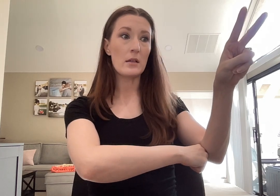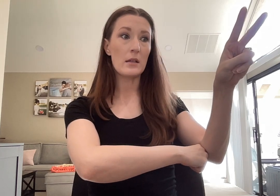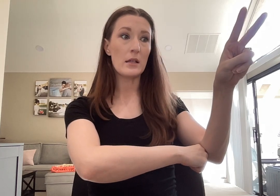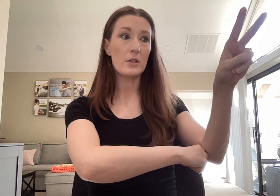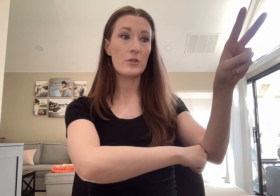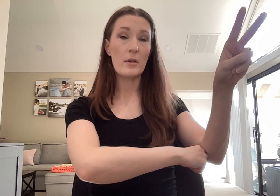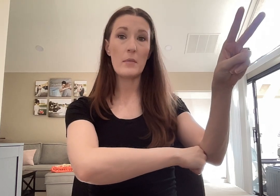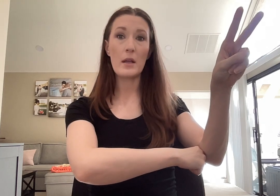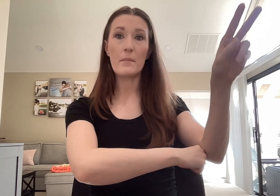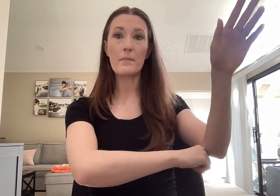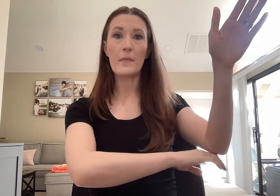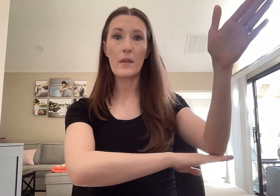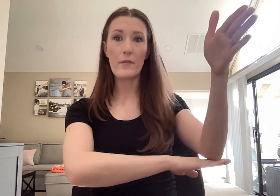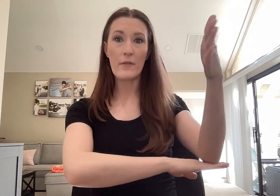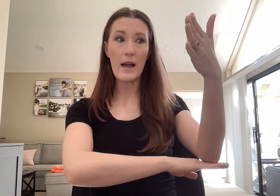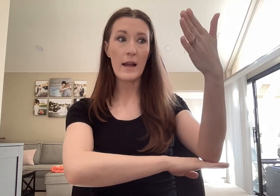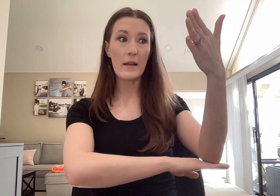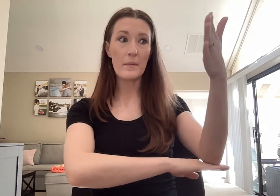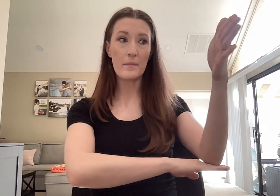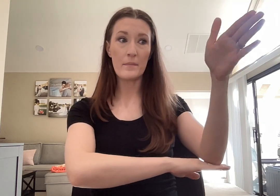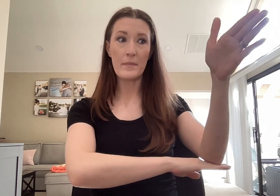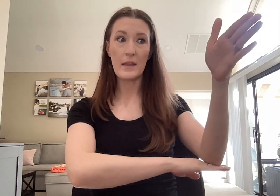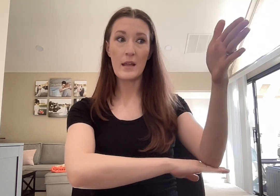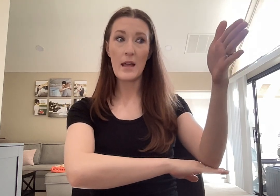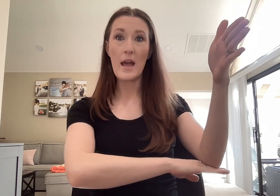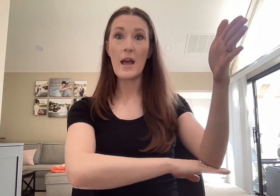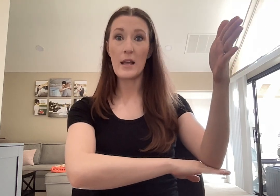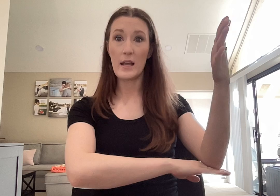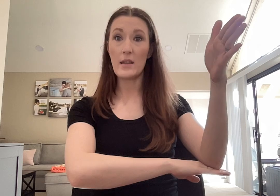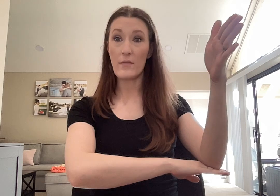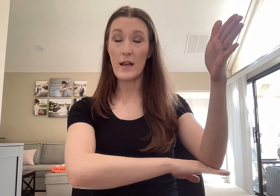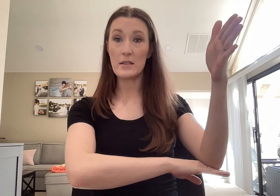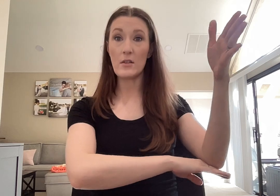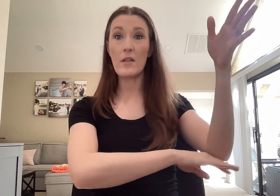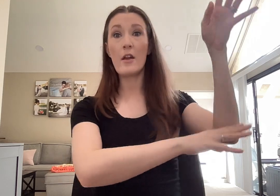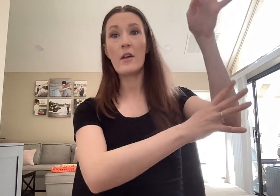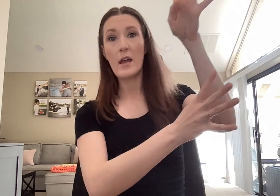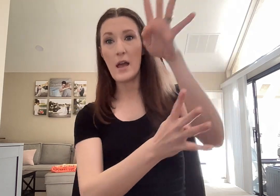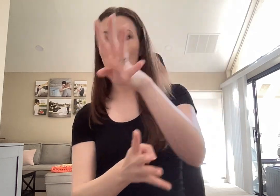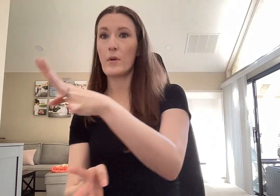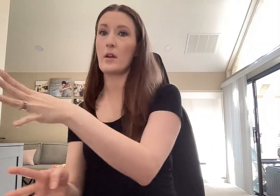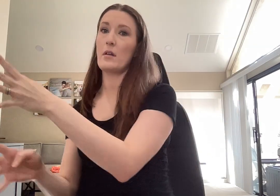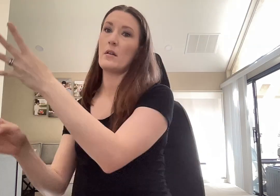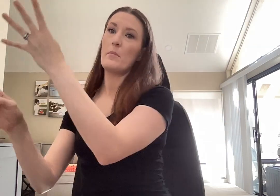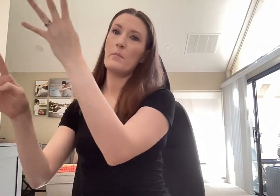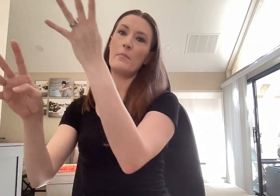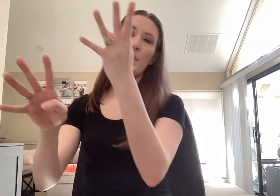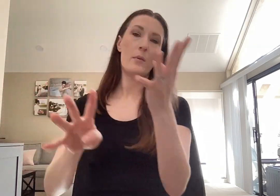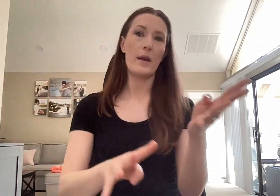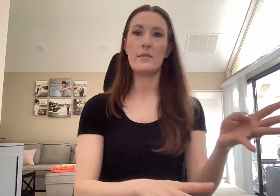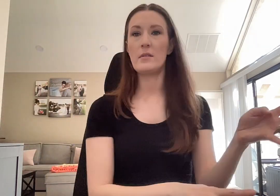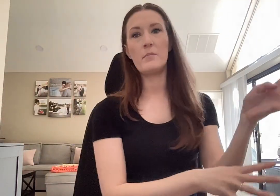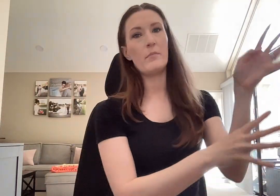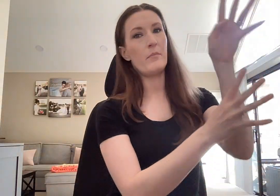gallantly streaming, flag. Okay, the flag's still there, and we're gonna big waves, big